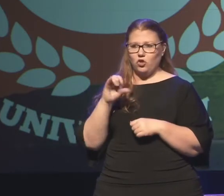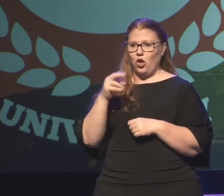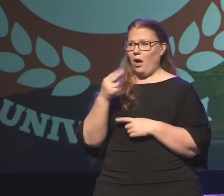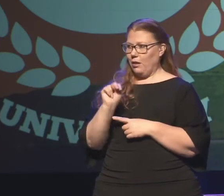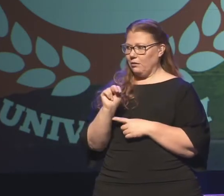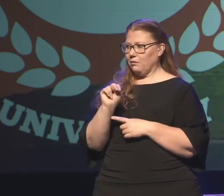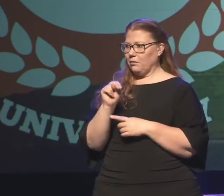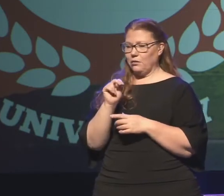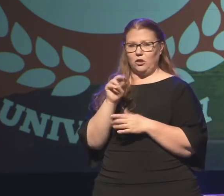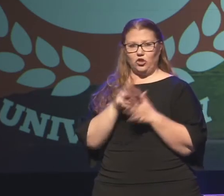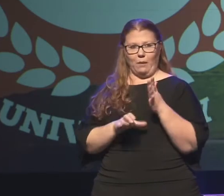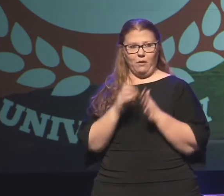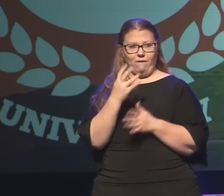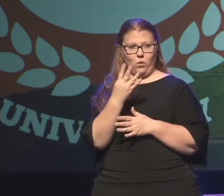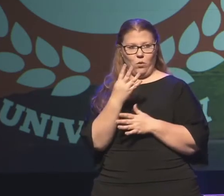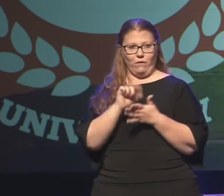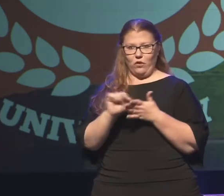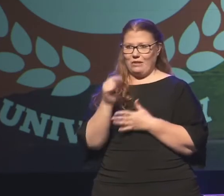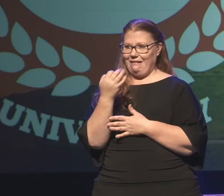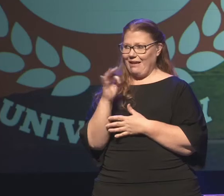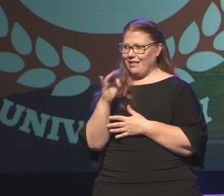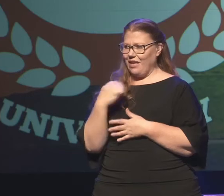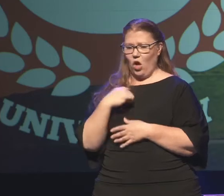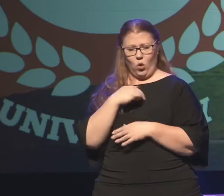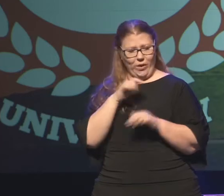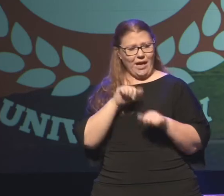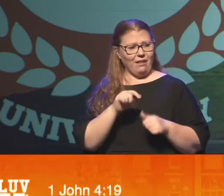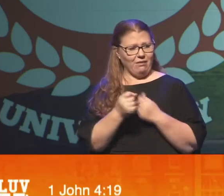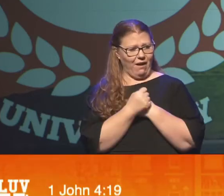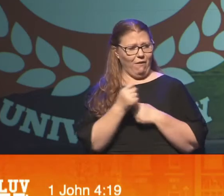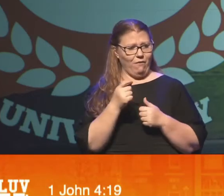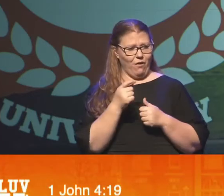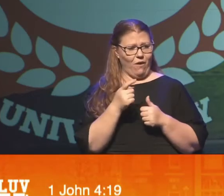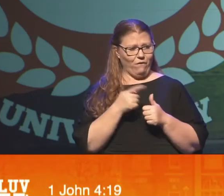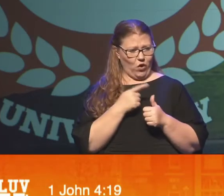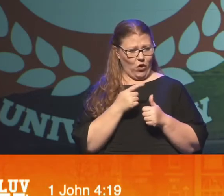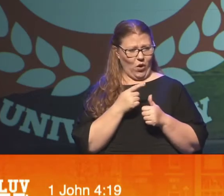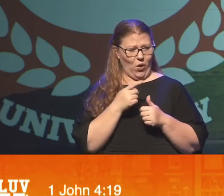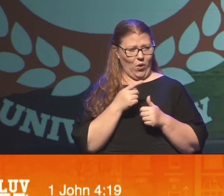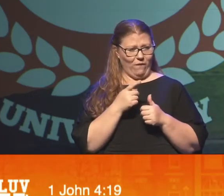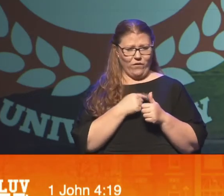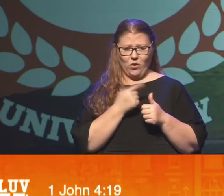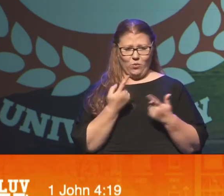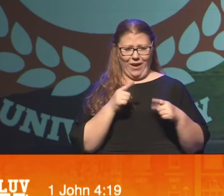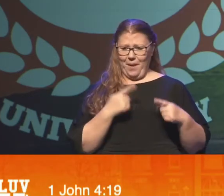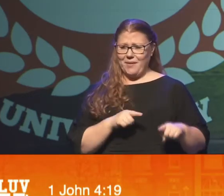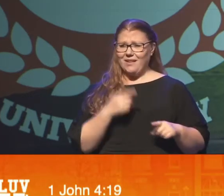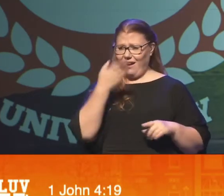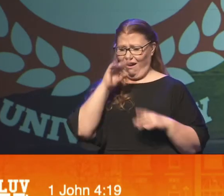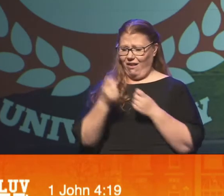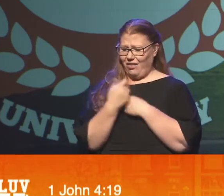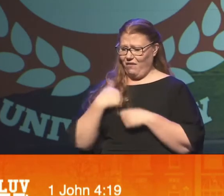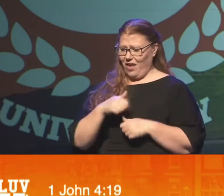we can love because we've first been loved. Because God first loved us. We're